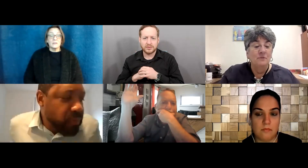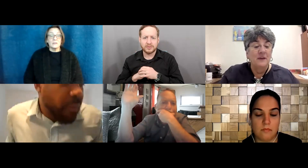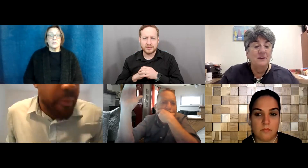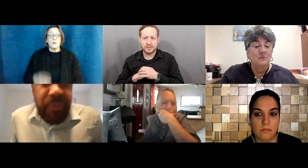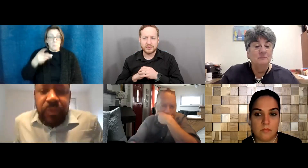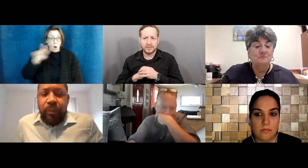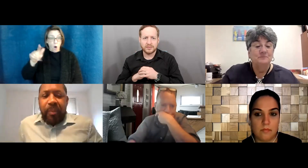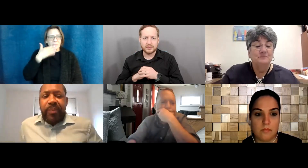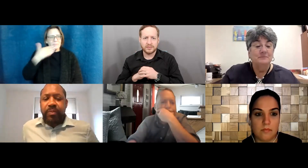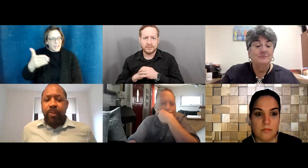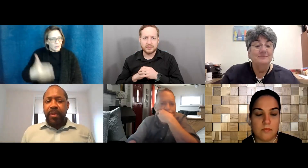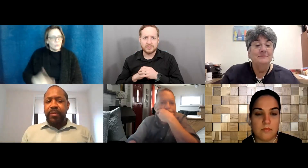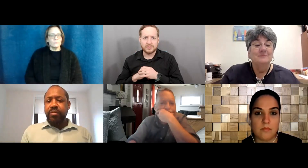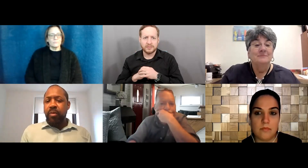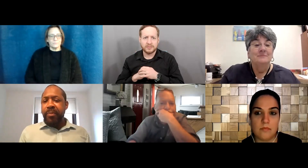Paul, thank you.